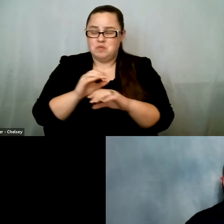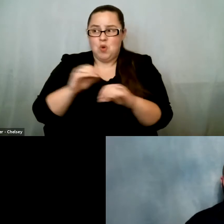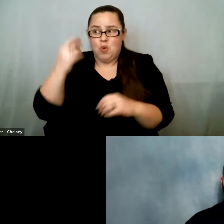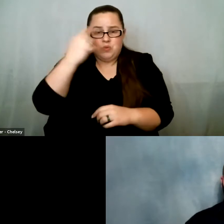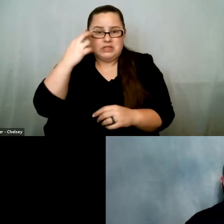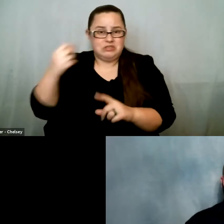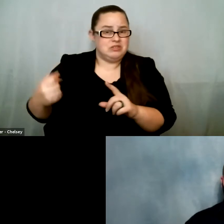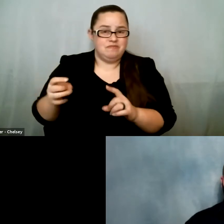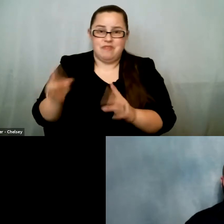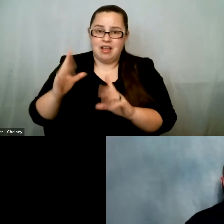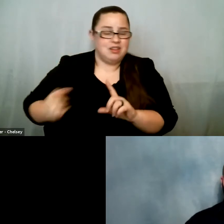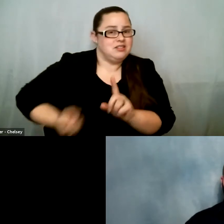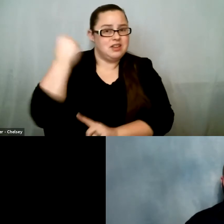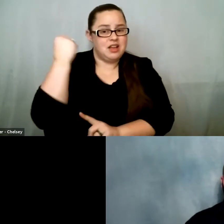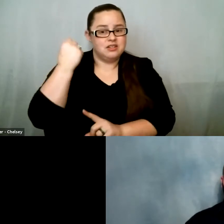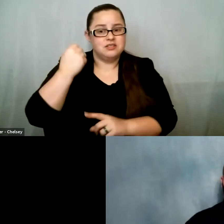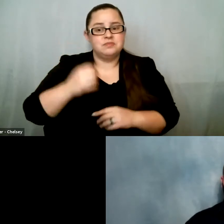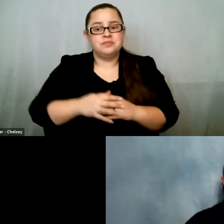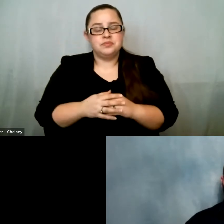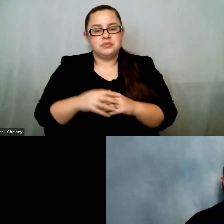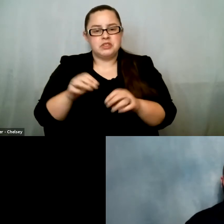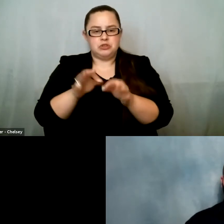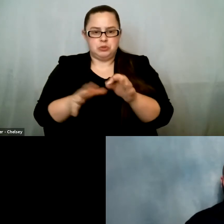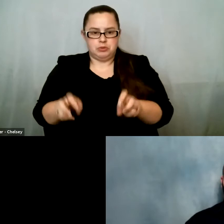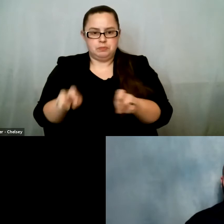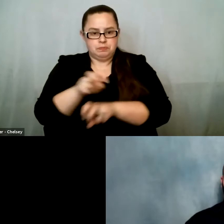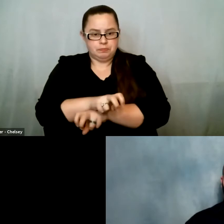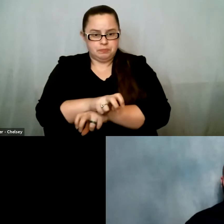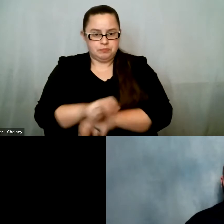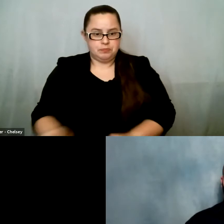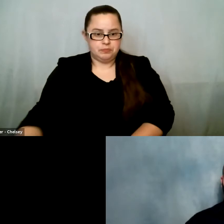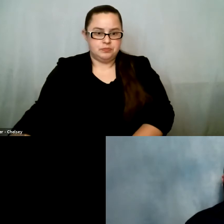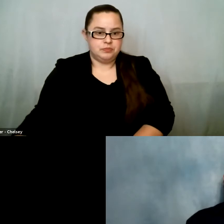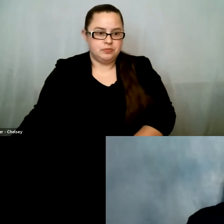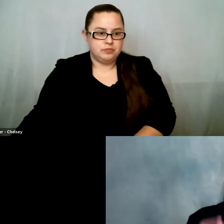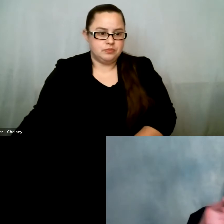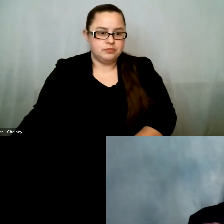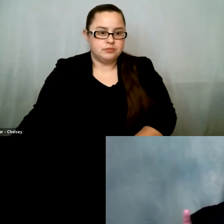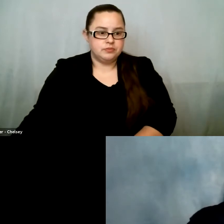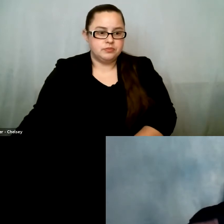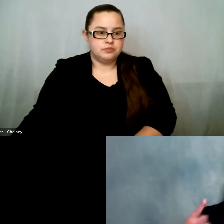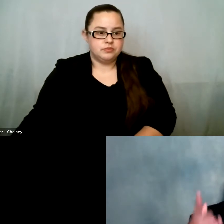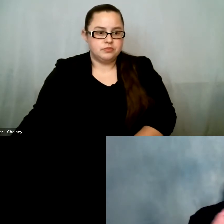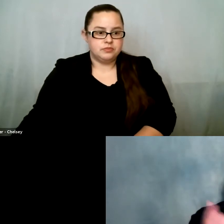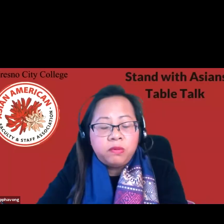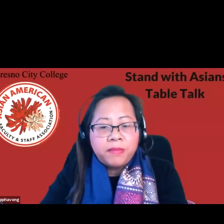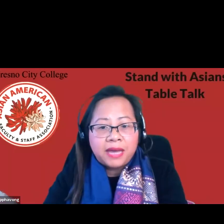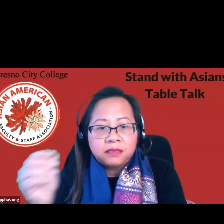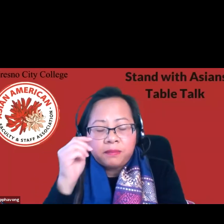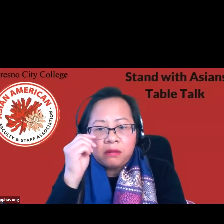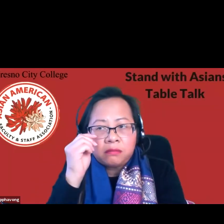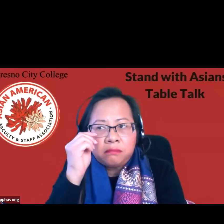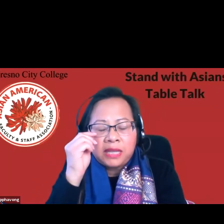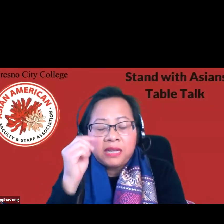This dramatic increase of the incidents has been happening for over a year now. So that's why my colleagues, and I, when we